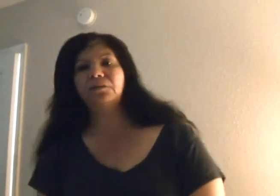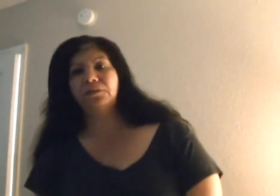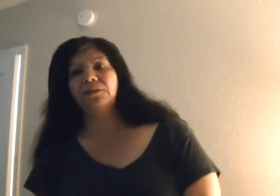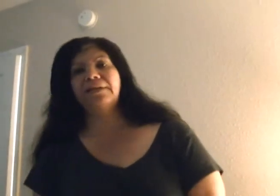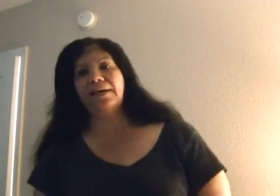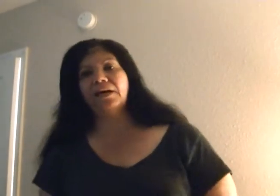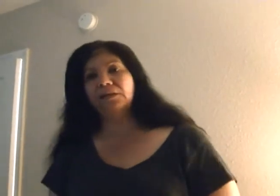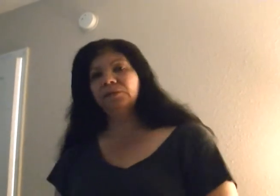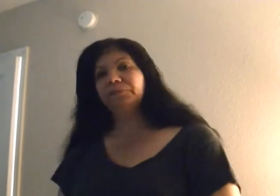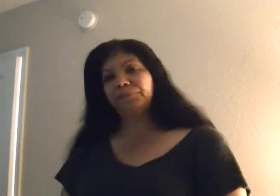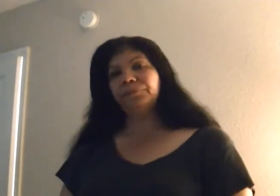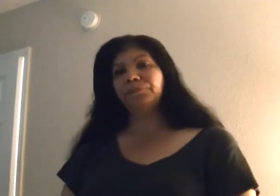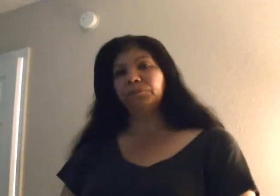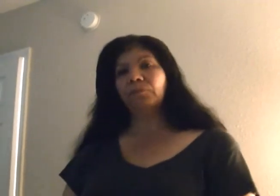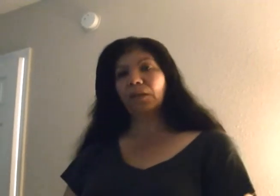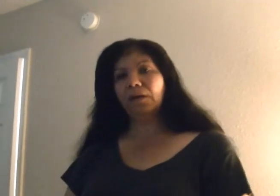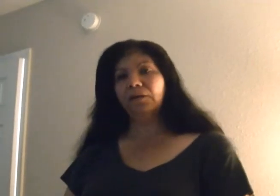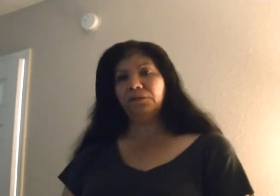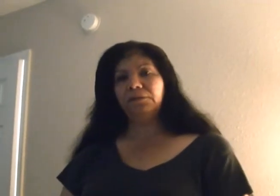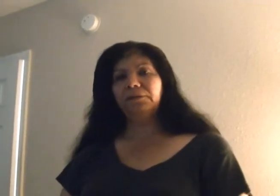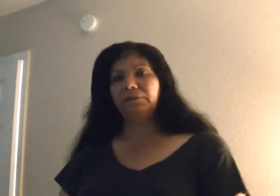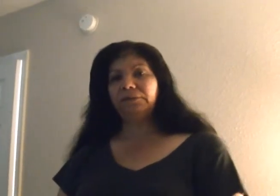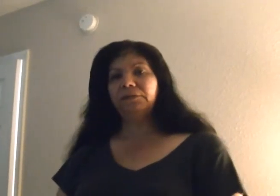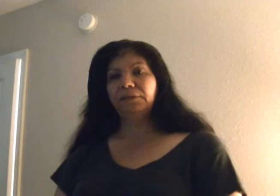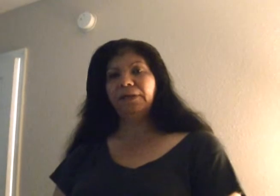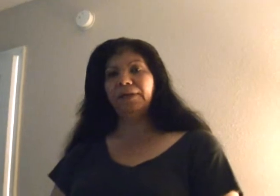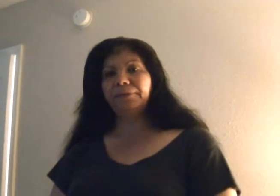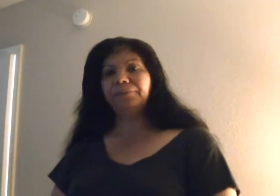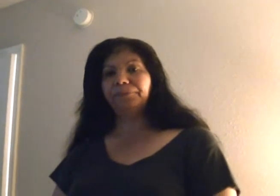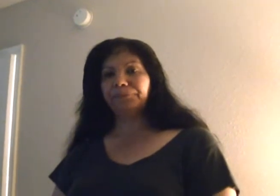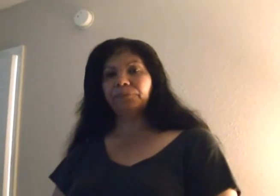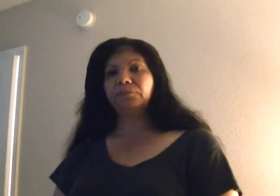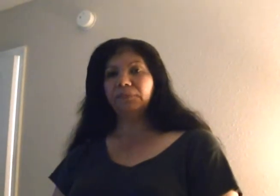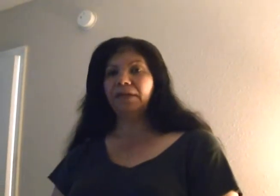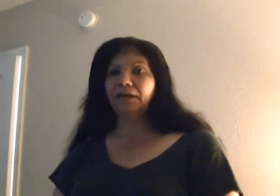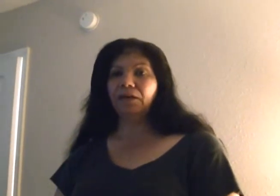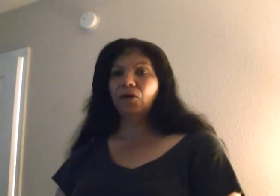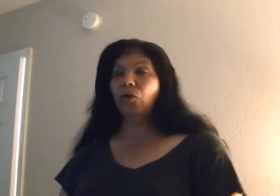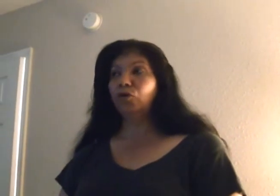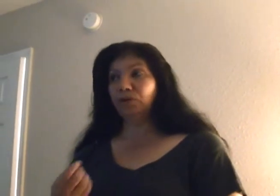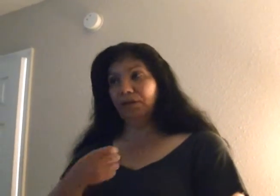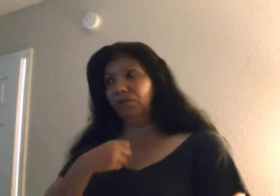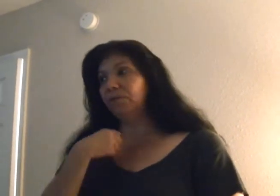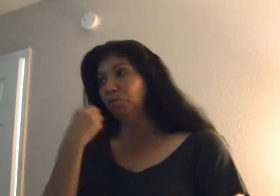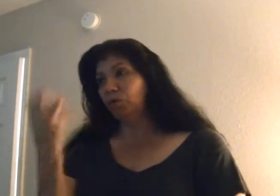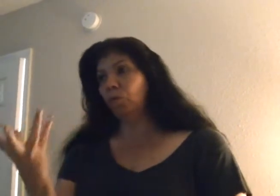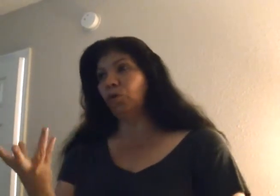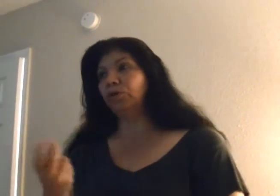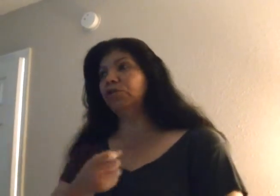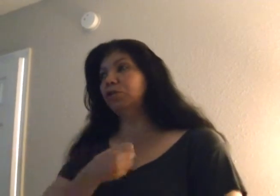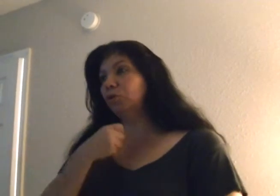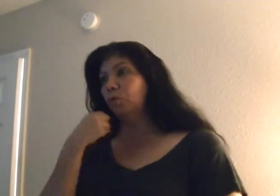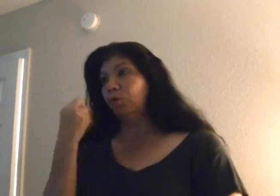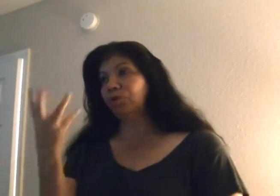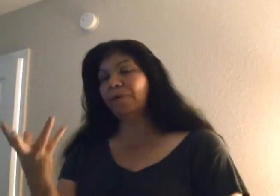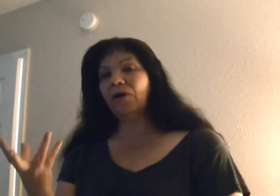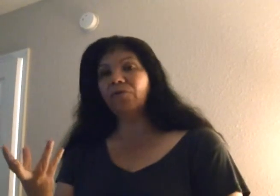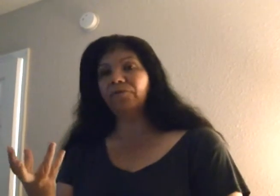on, and you have no business saying it, and then it's like, oh, okay, and you feel the Lord saying, all right, now. Yeah, and your words are powerful.